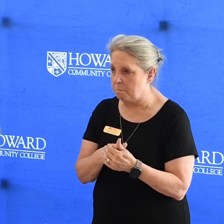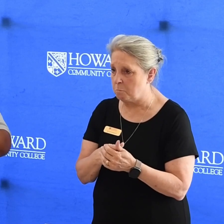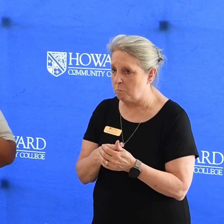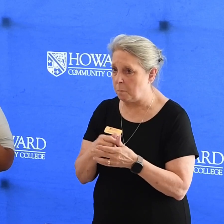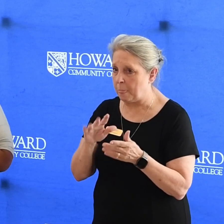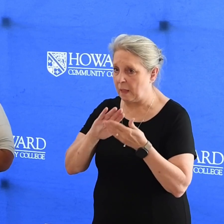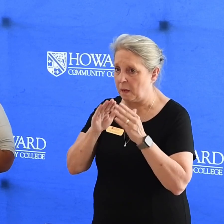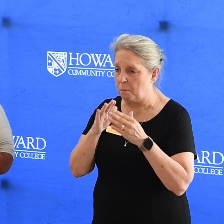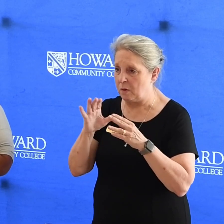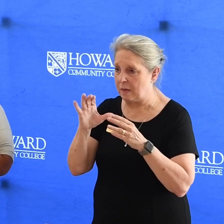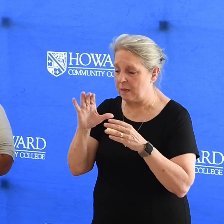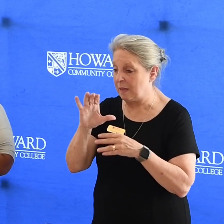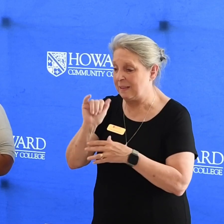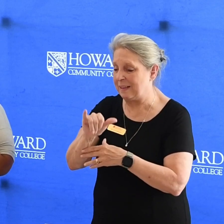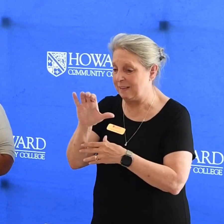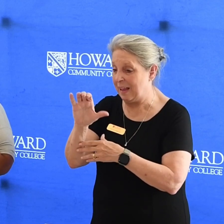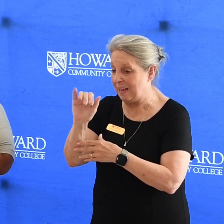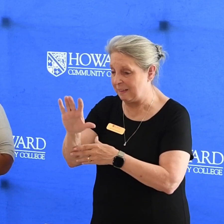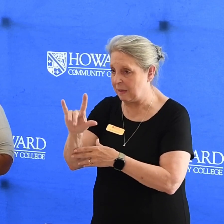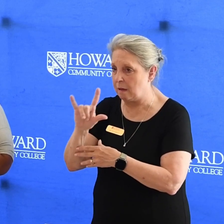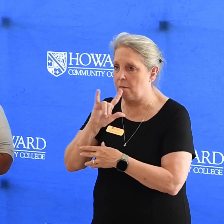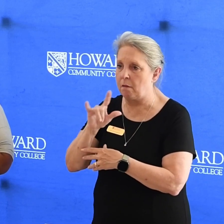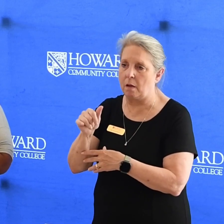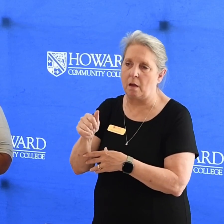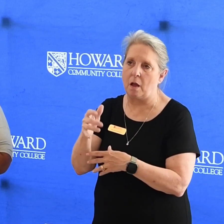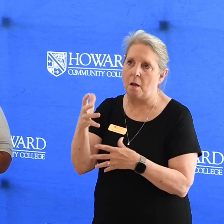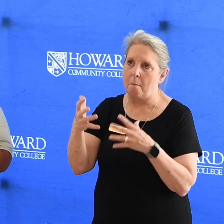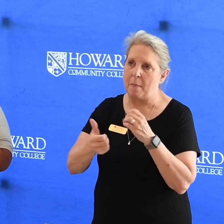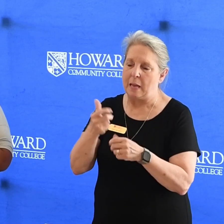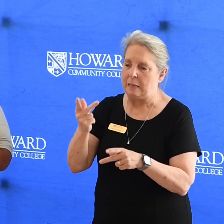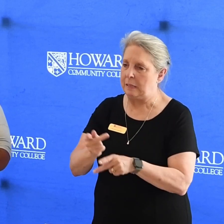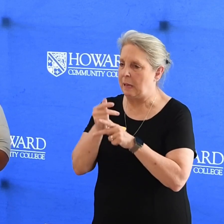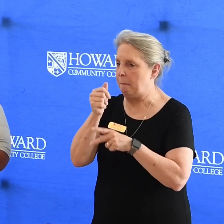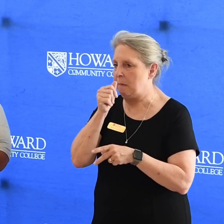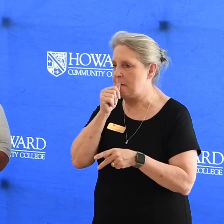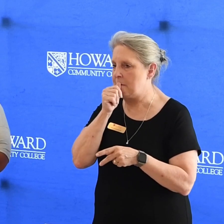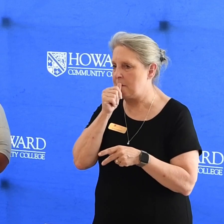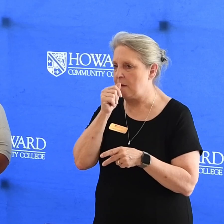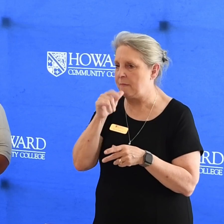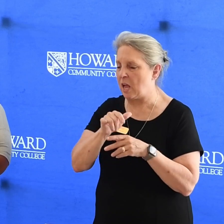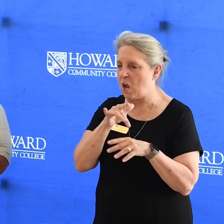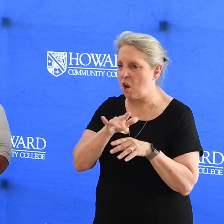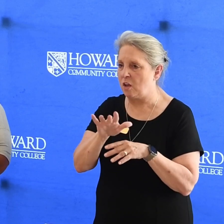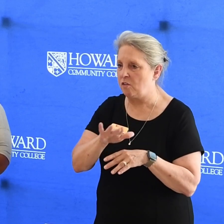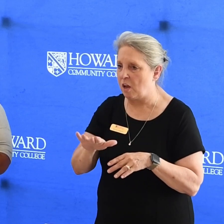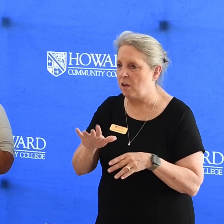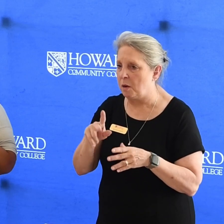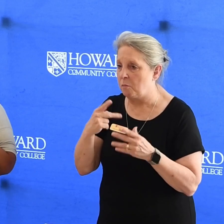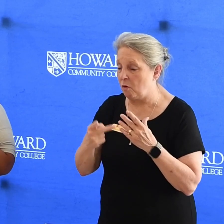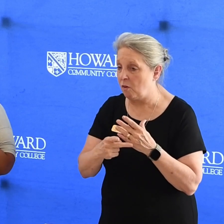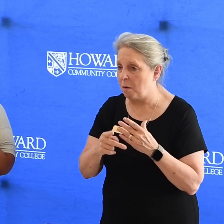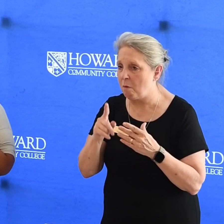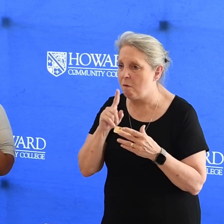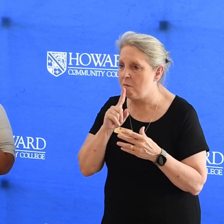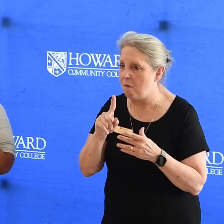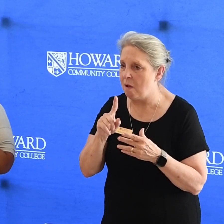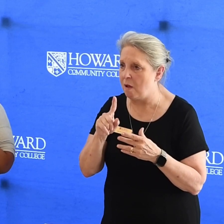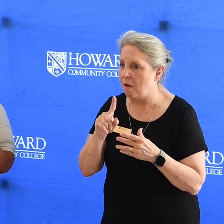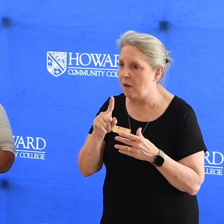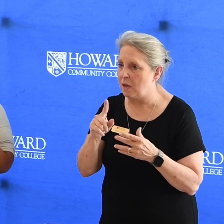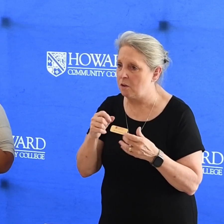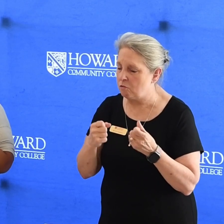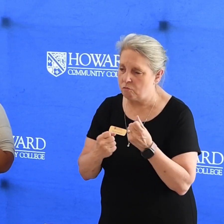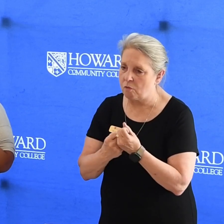The Community Action Council is the best kept secret in Howard County. Their early childhood education program has been so important for